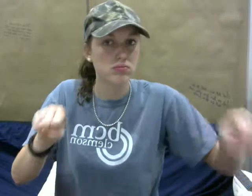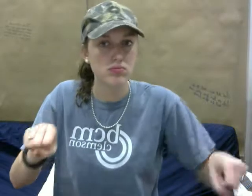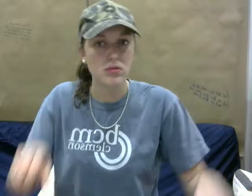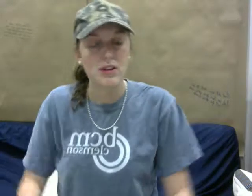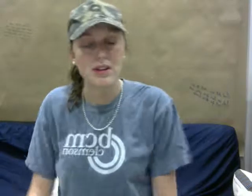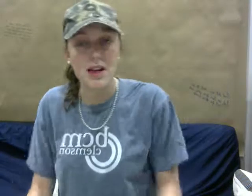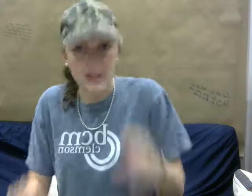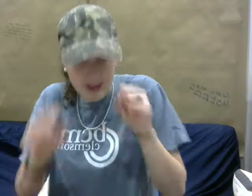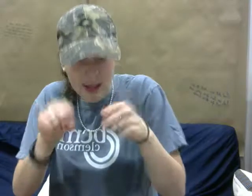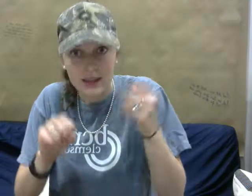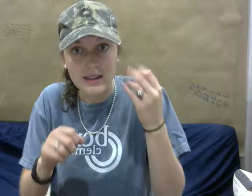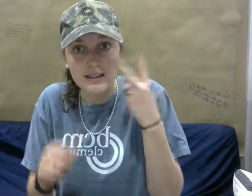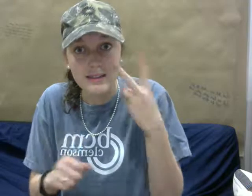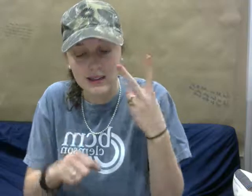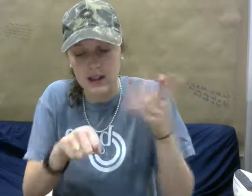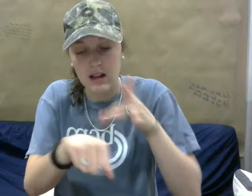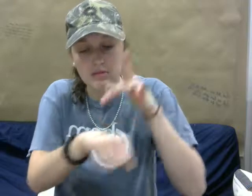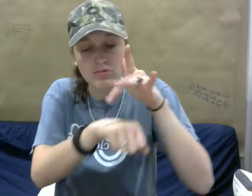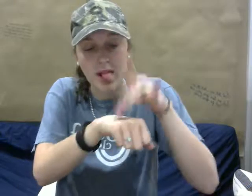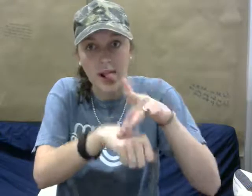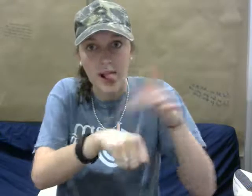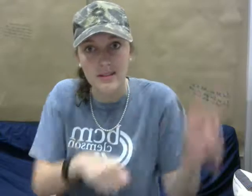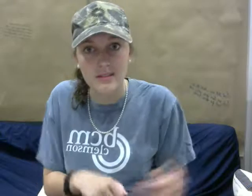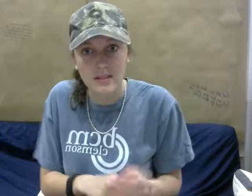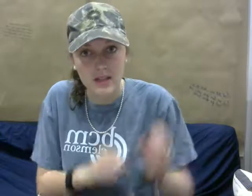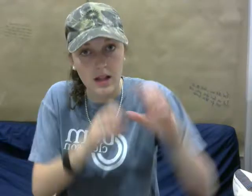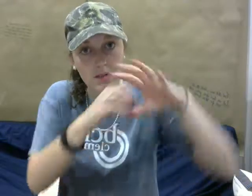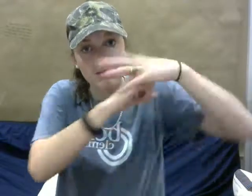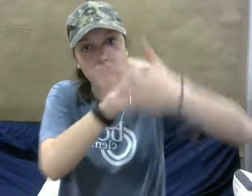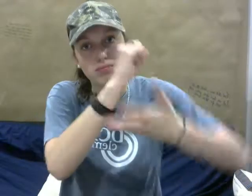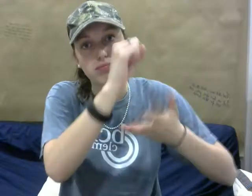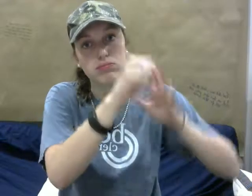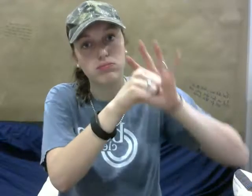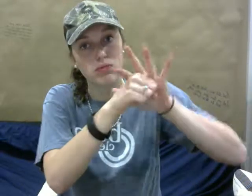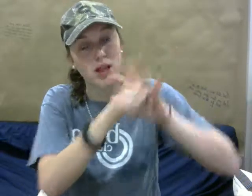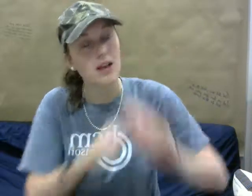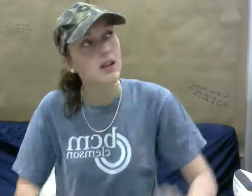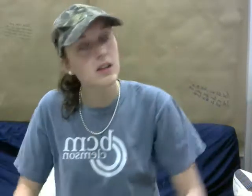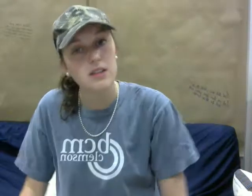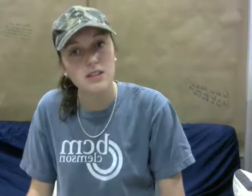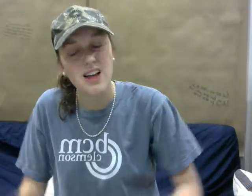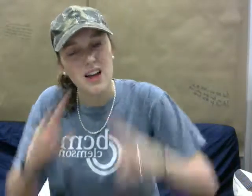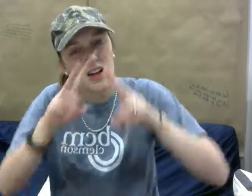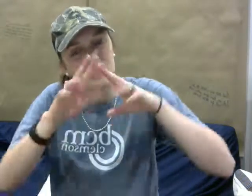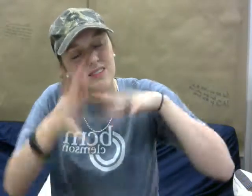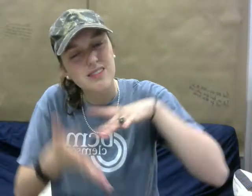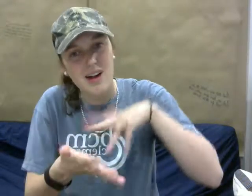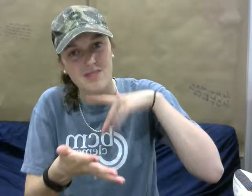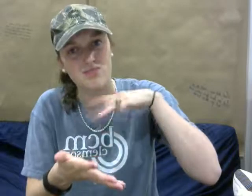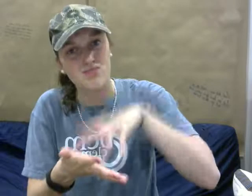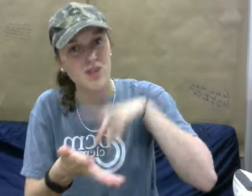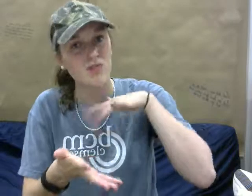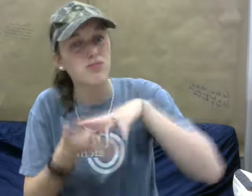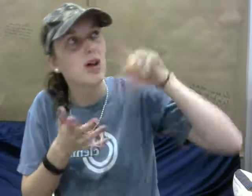Continued study of the heavens over the past few hundred years has completely changed our perspective of our place in